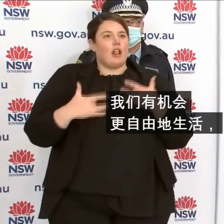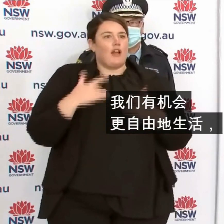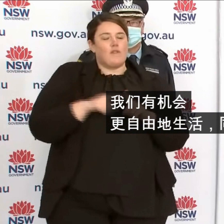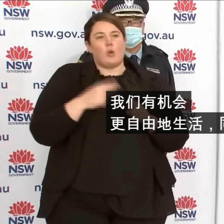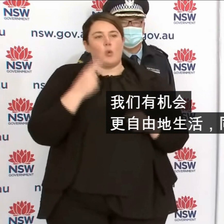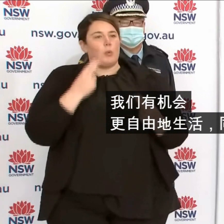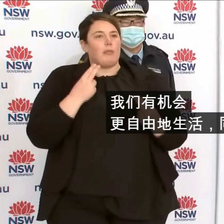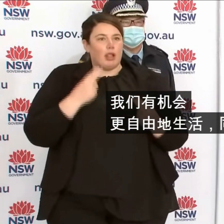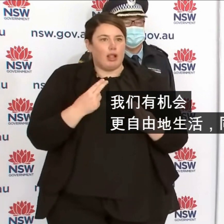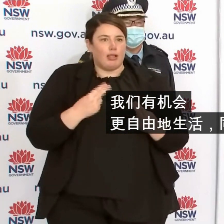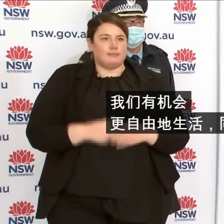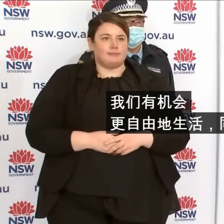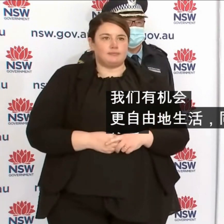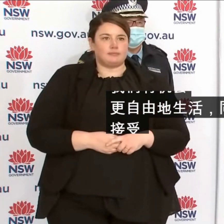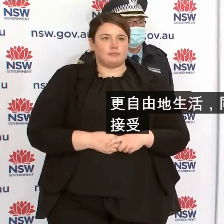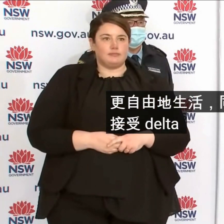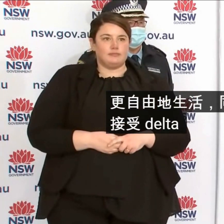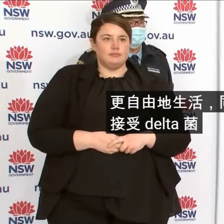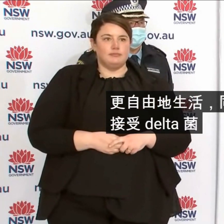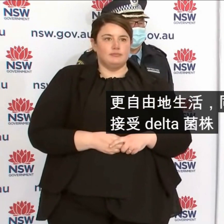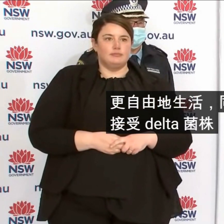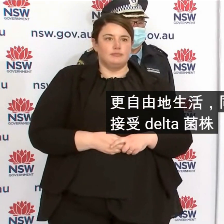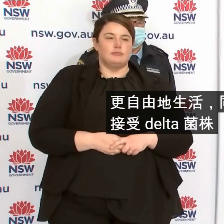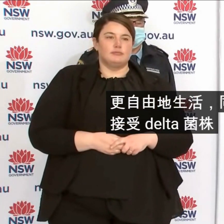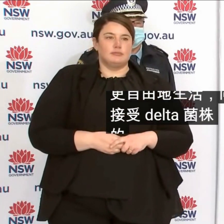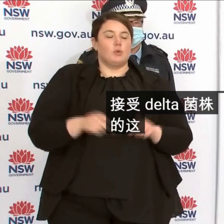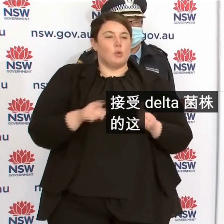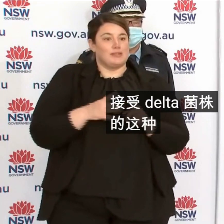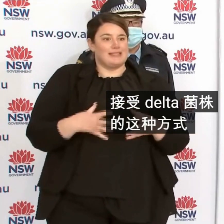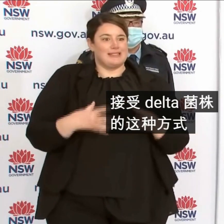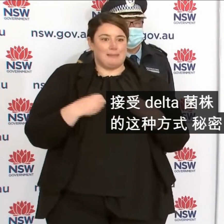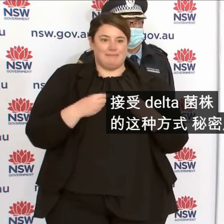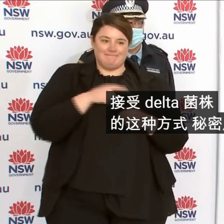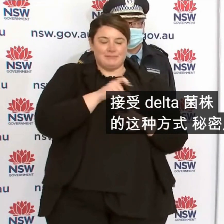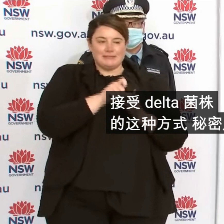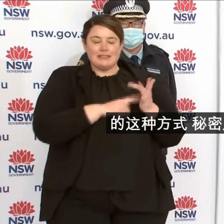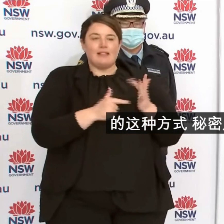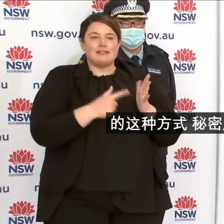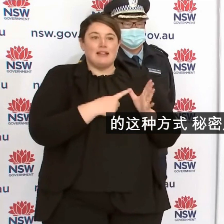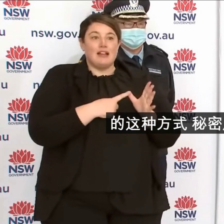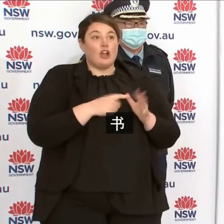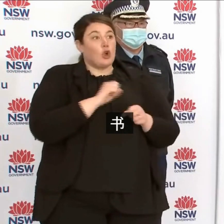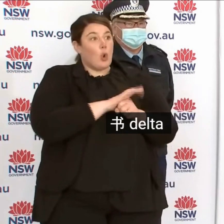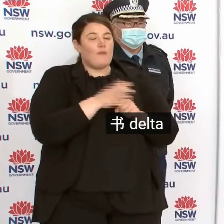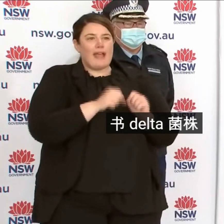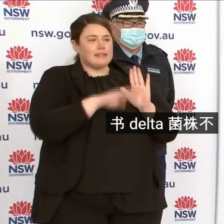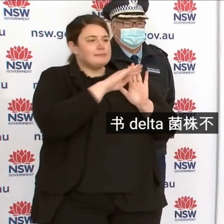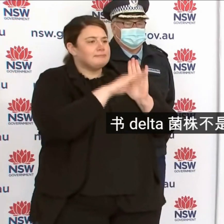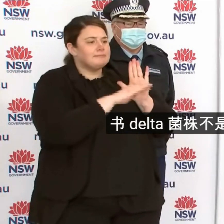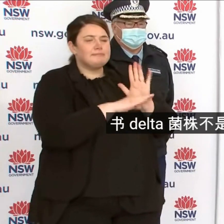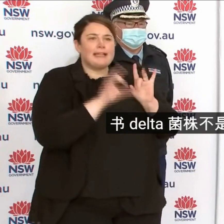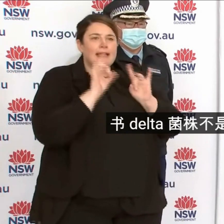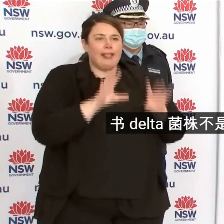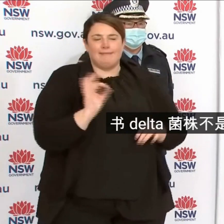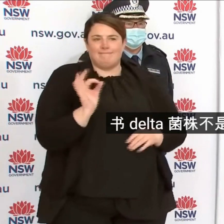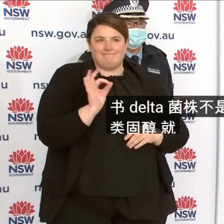freely, but also to accept what the Delta strain is. Put it this way, COVID never had a rule book. The Delta